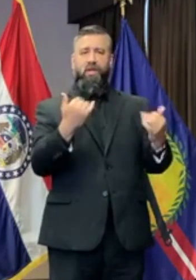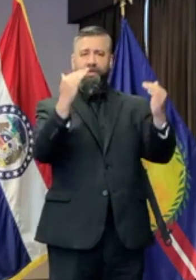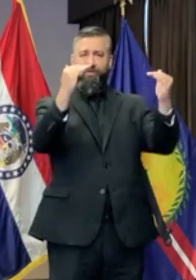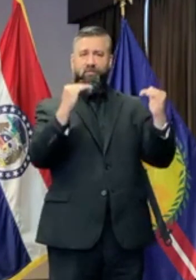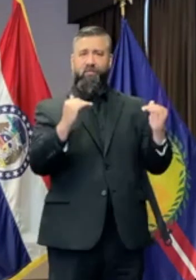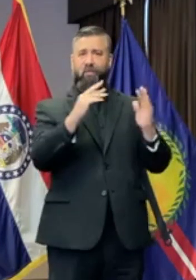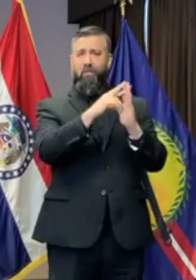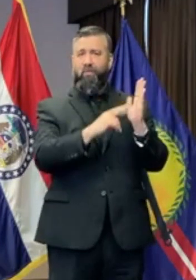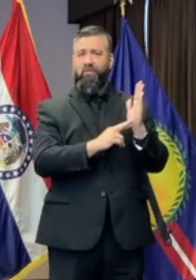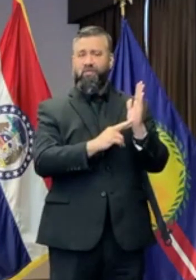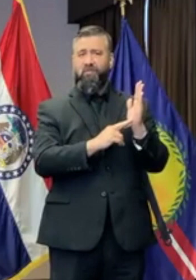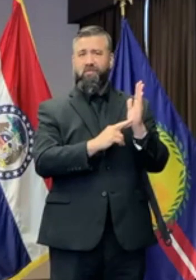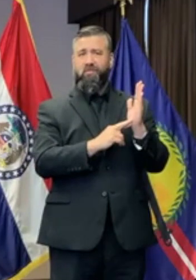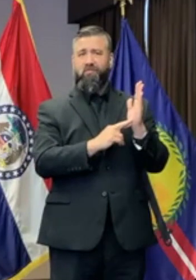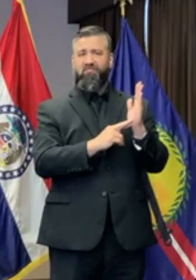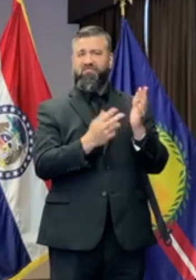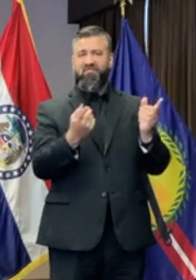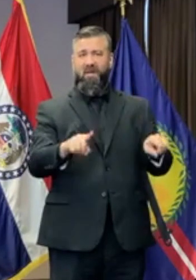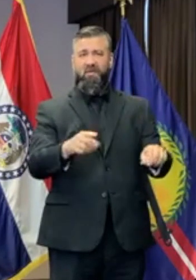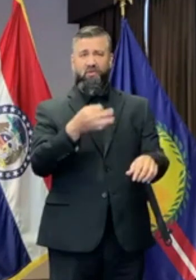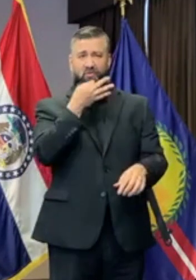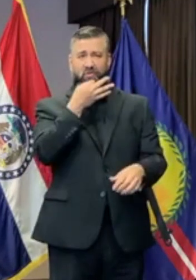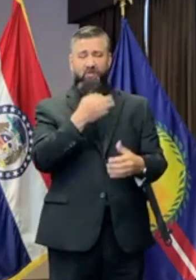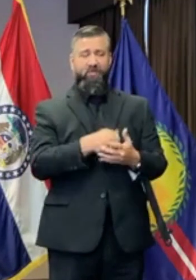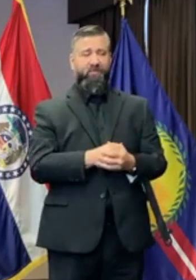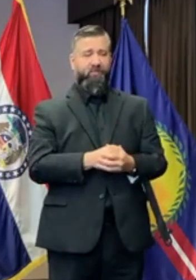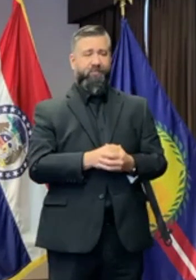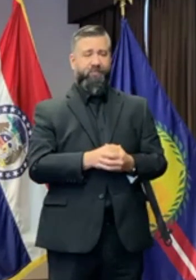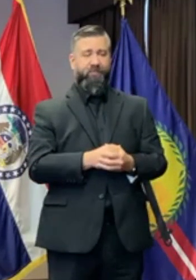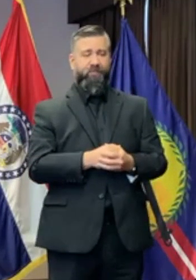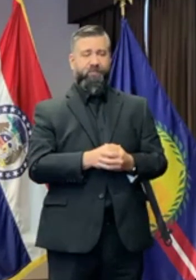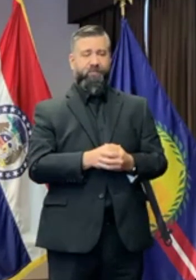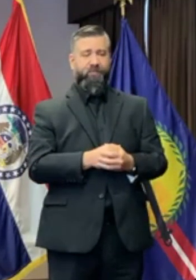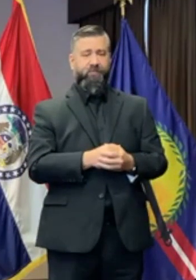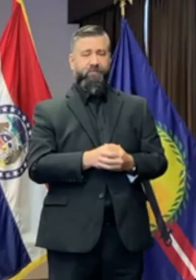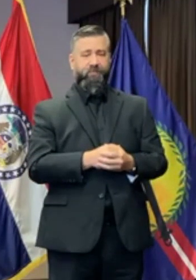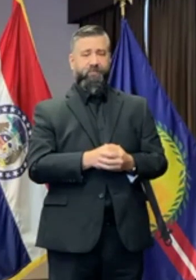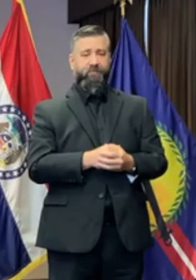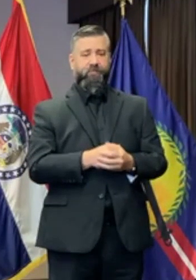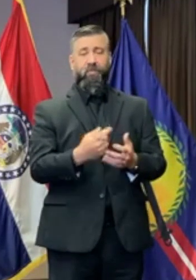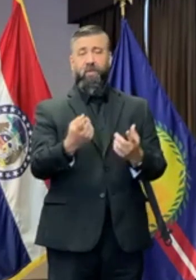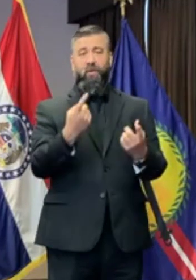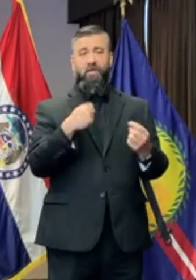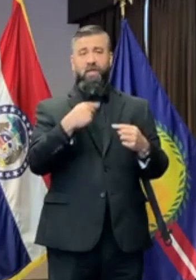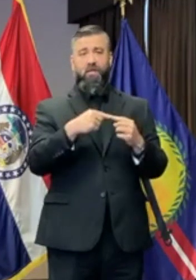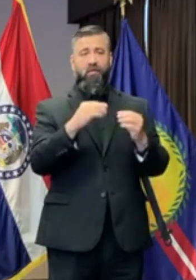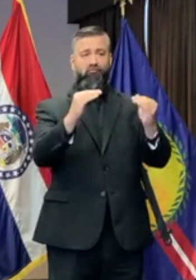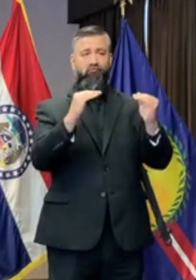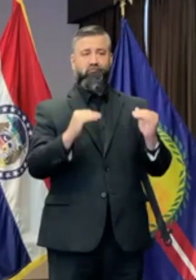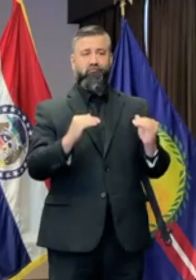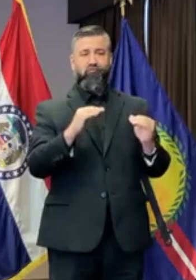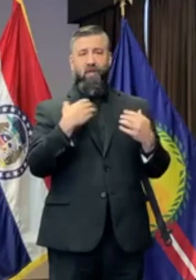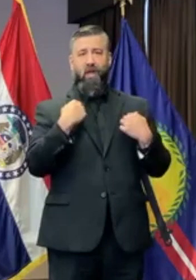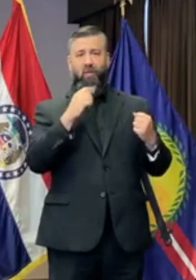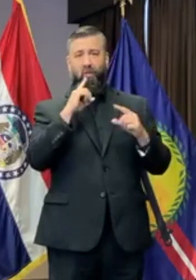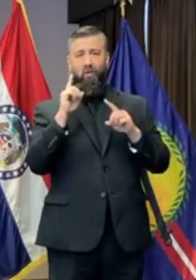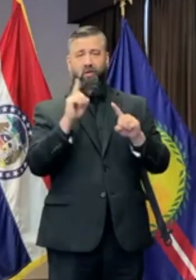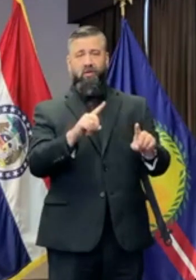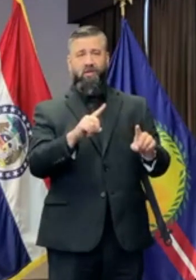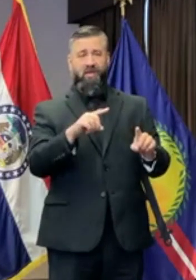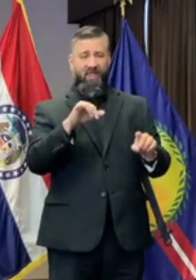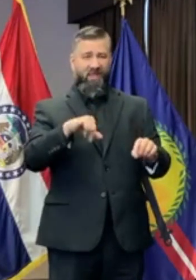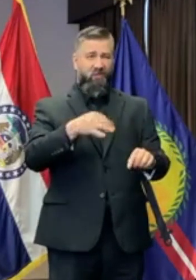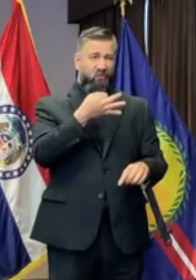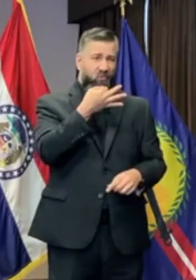soon? So the question about relaxing health orders is are we making this step too